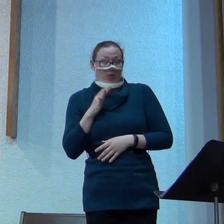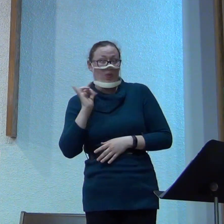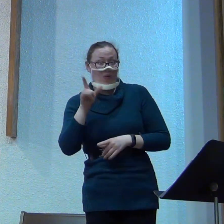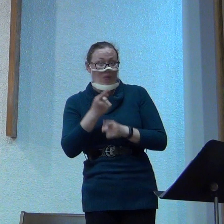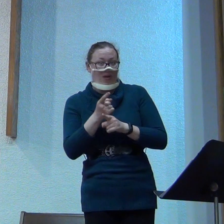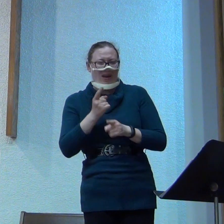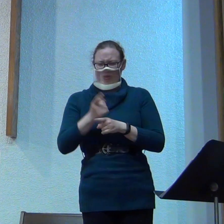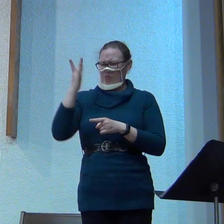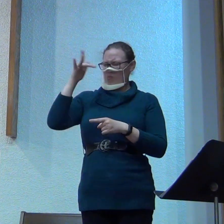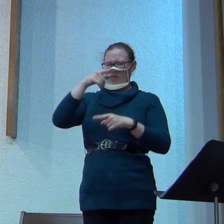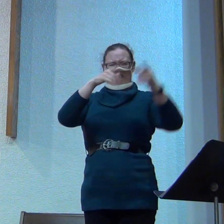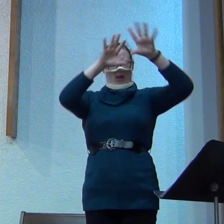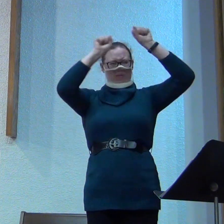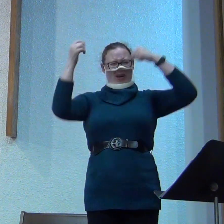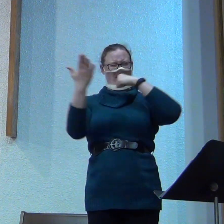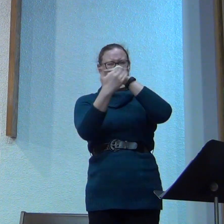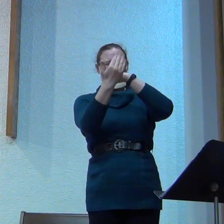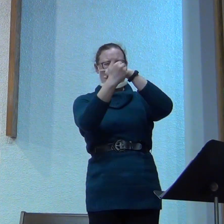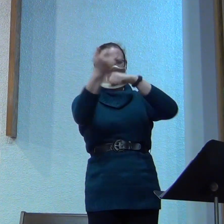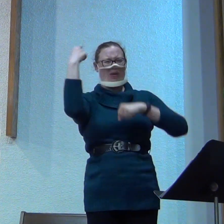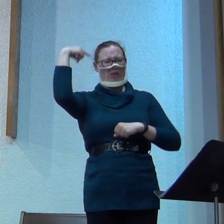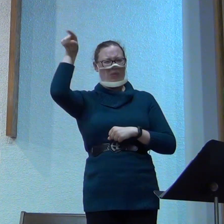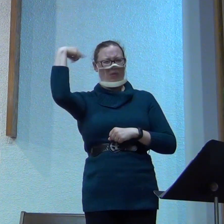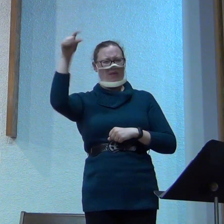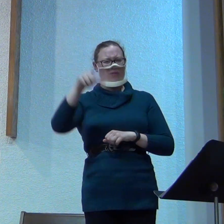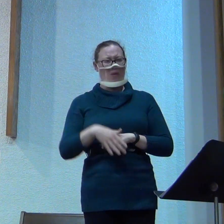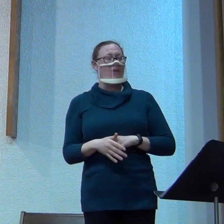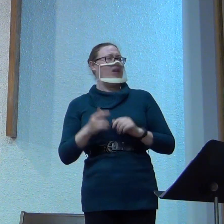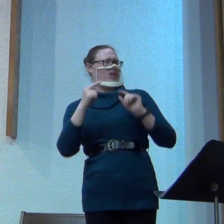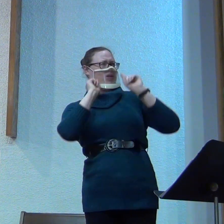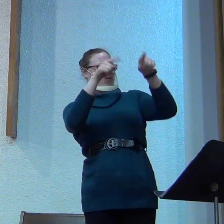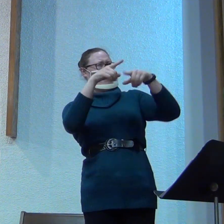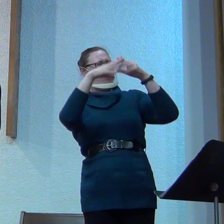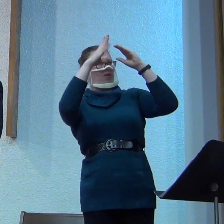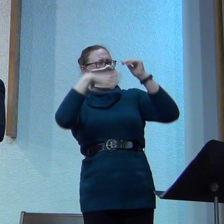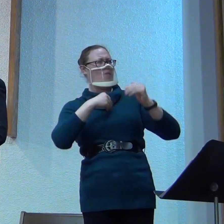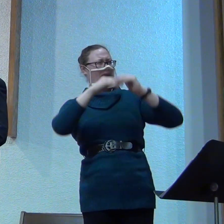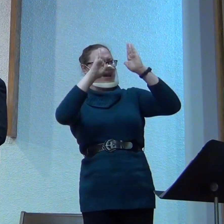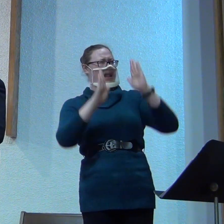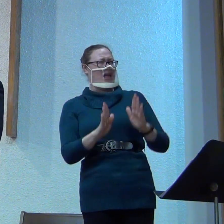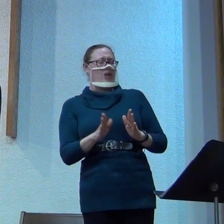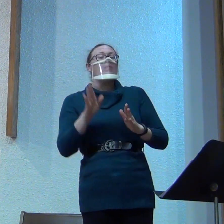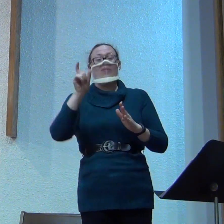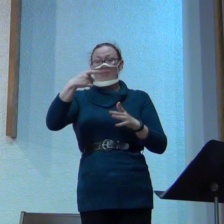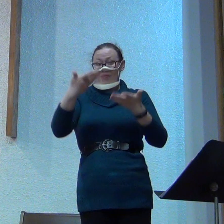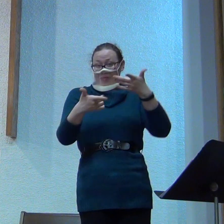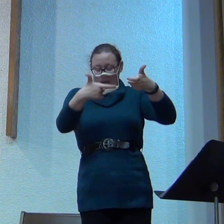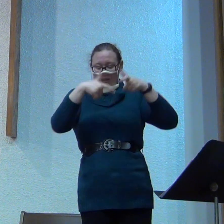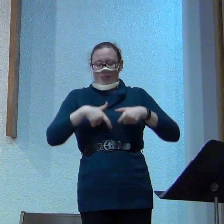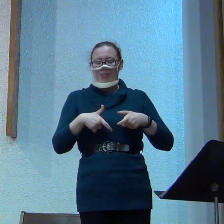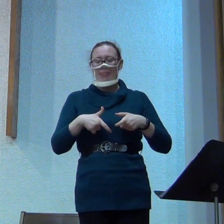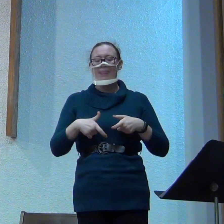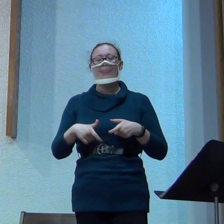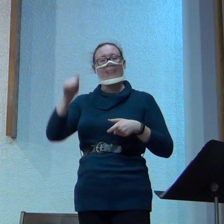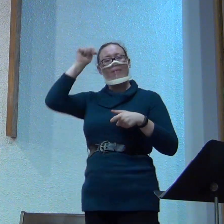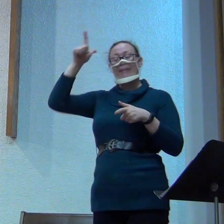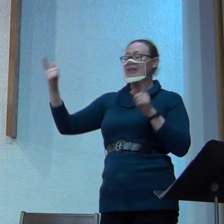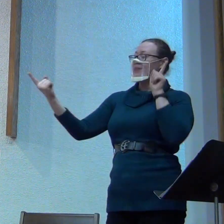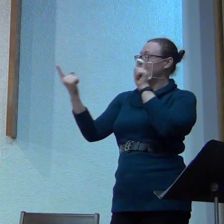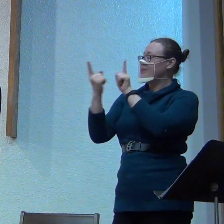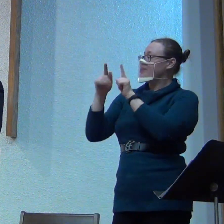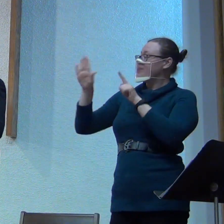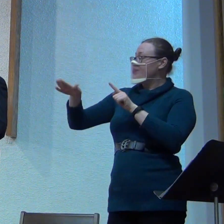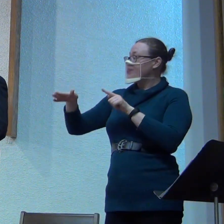mean, you know, why else would the president call him in to the White House? And during the conversation, Mr. Lincoln